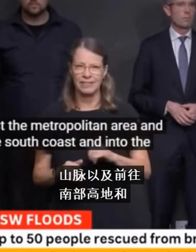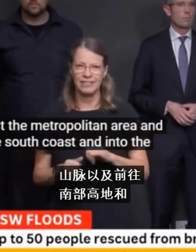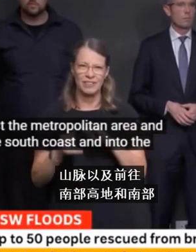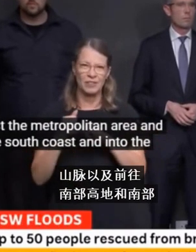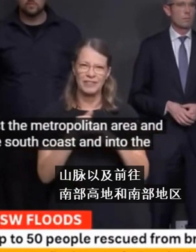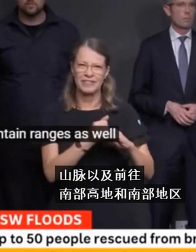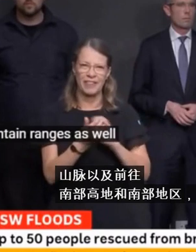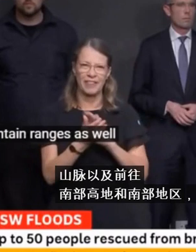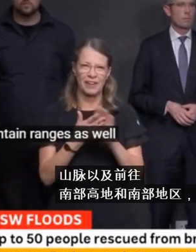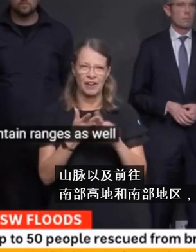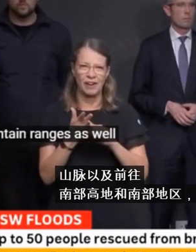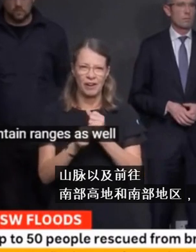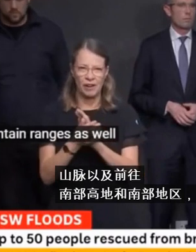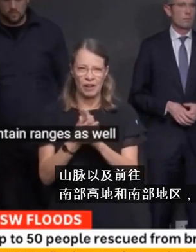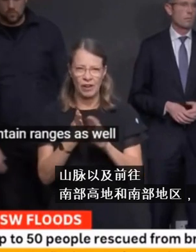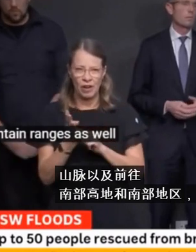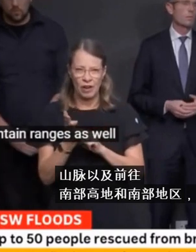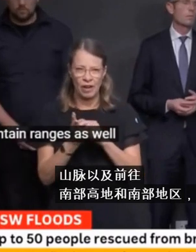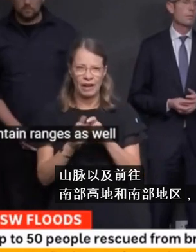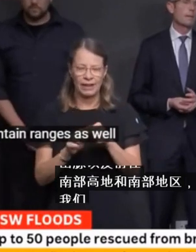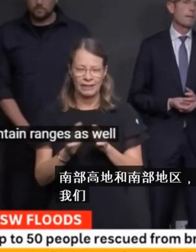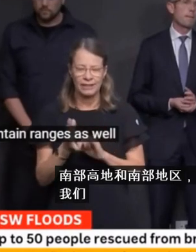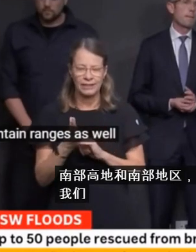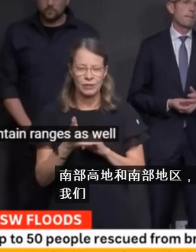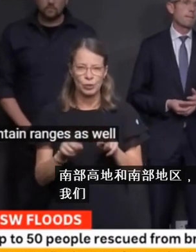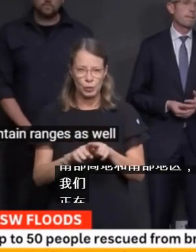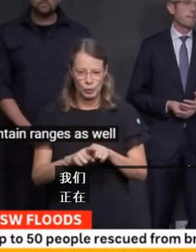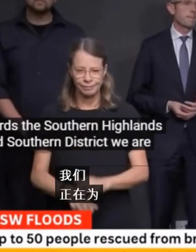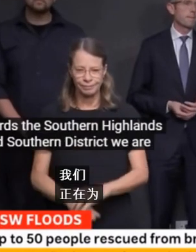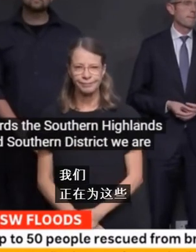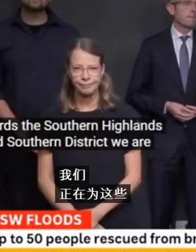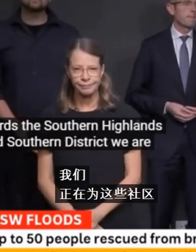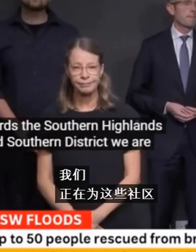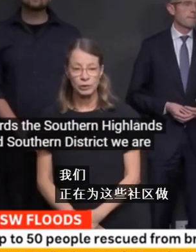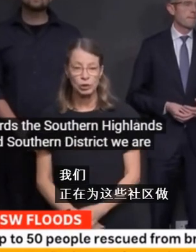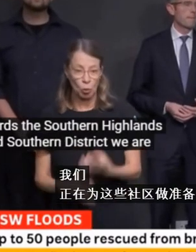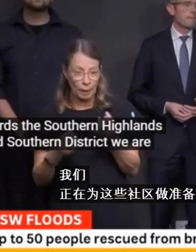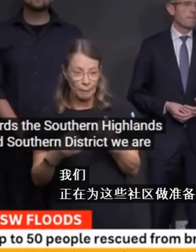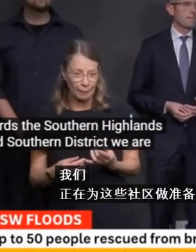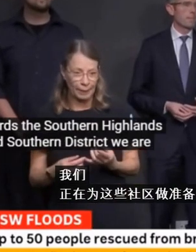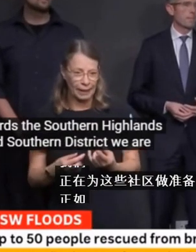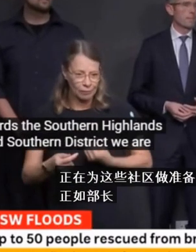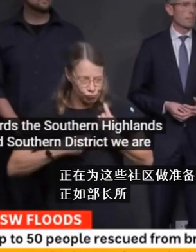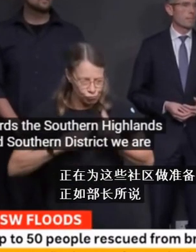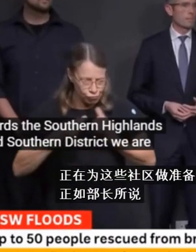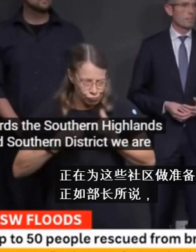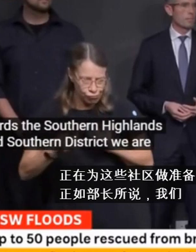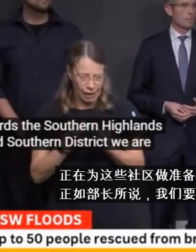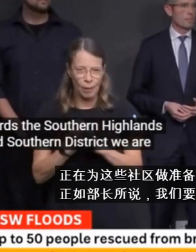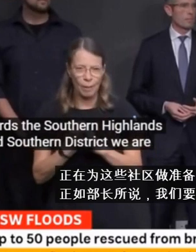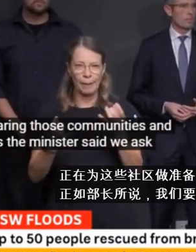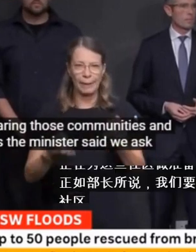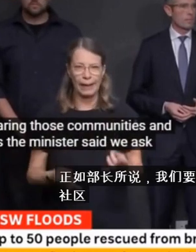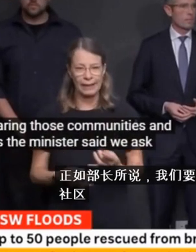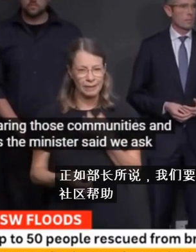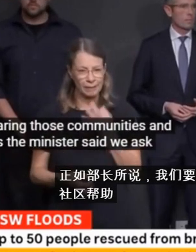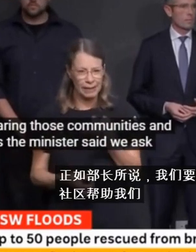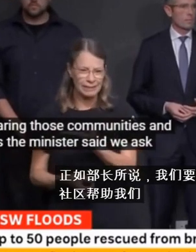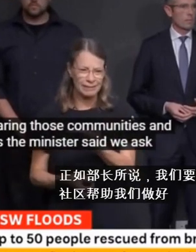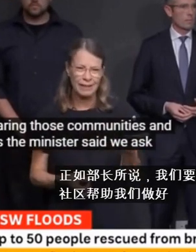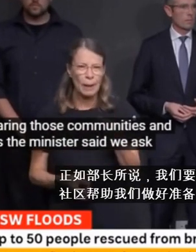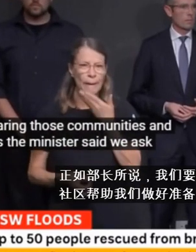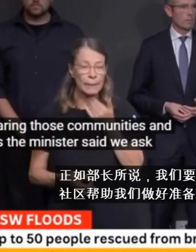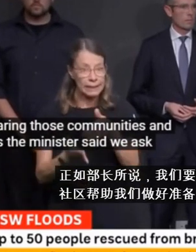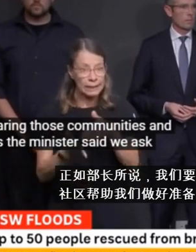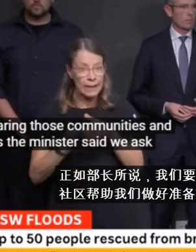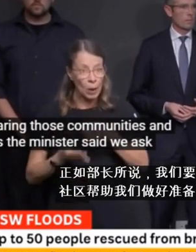Southern Highlands and Southern District. We are preparing those communities, and as the Minister said, we ask those communities to